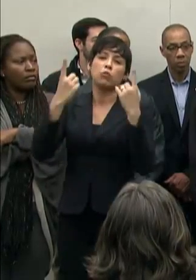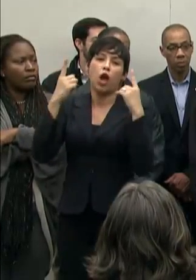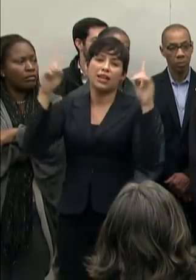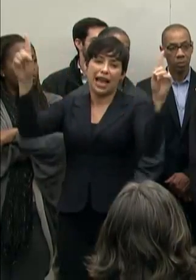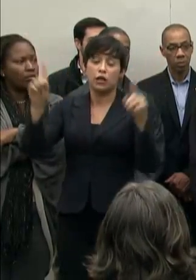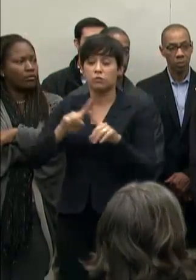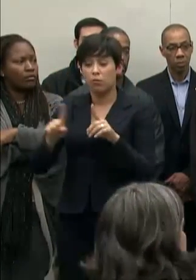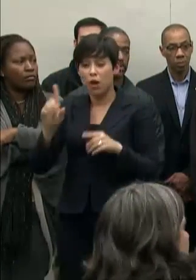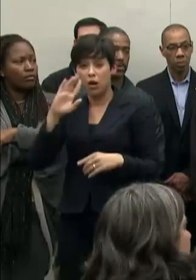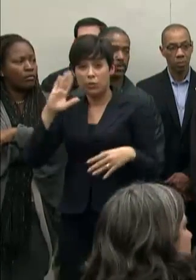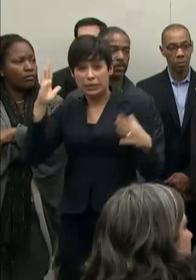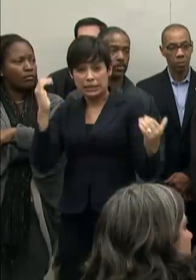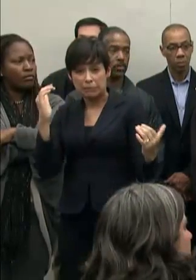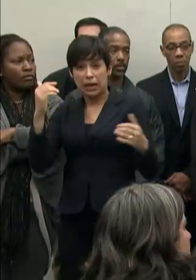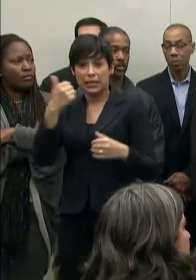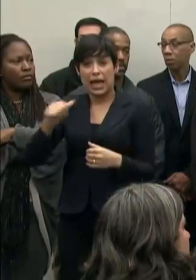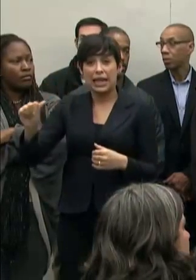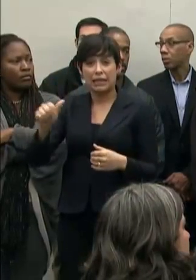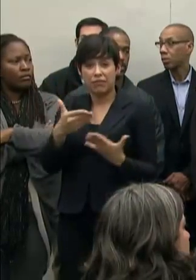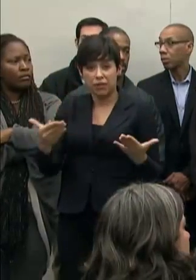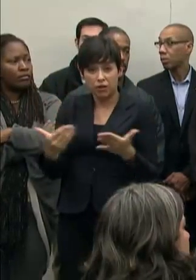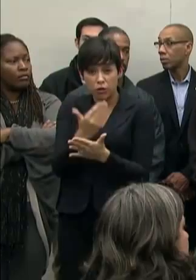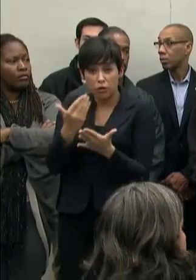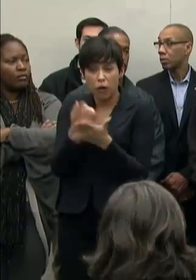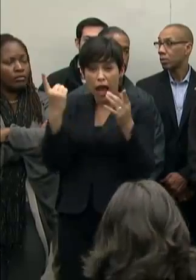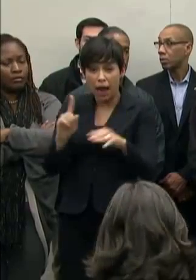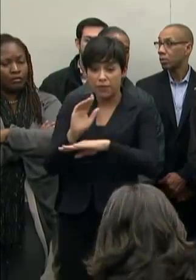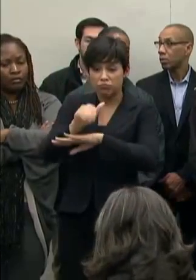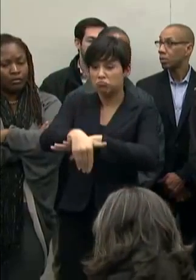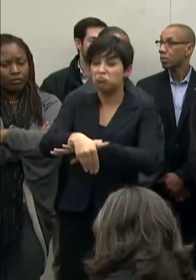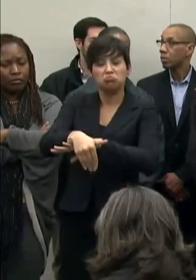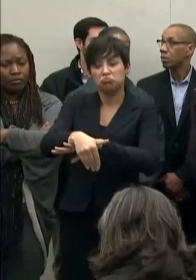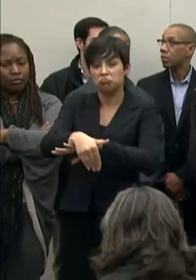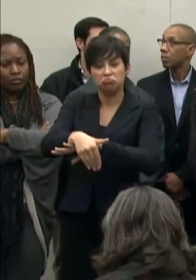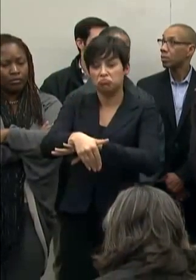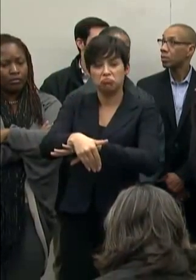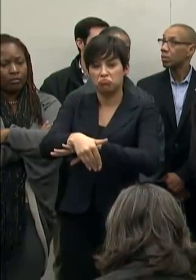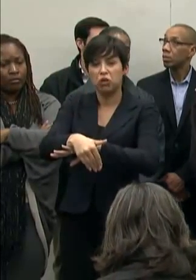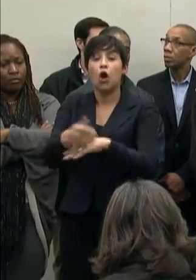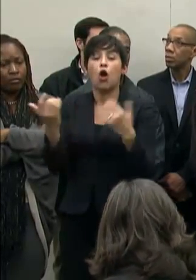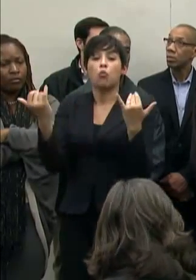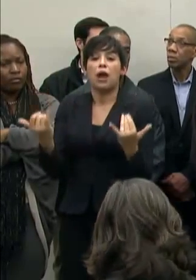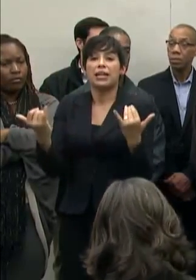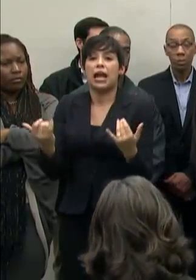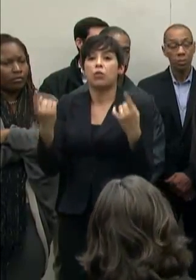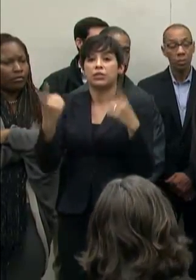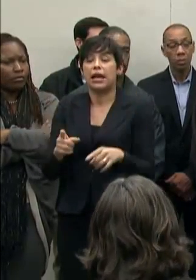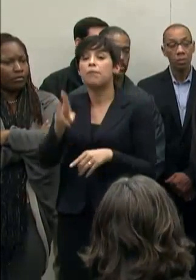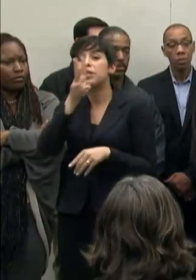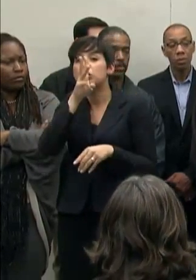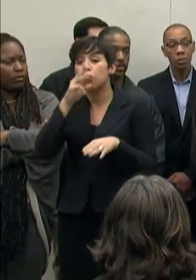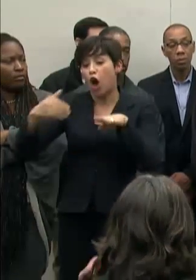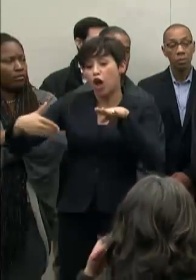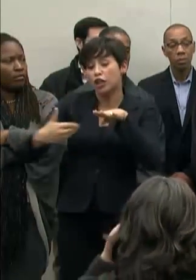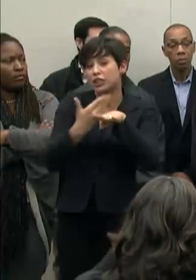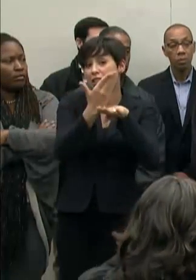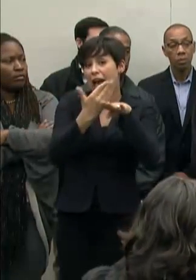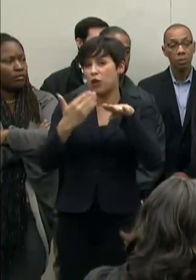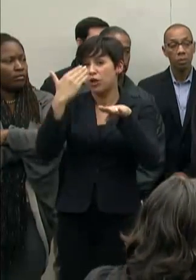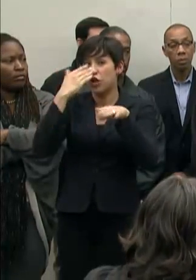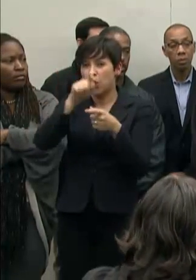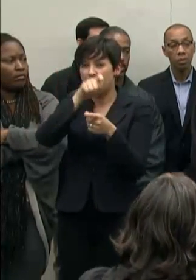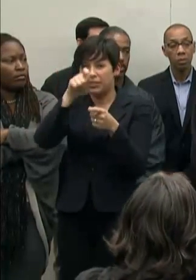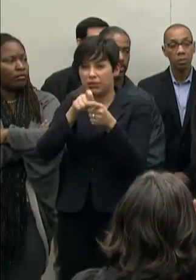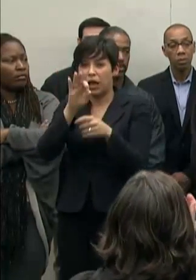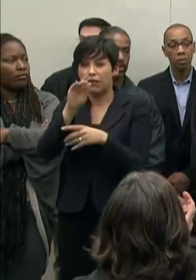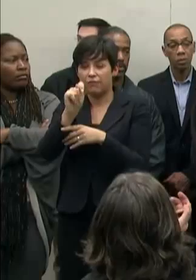we don't anticipate anything new happening. The surges are pretty much fixed into the tide tables, and they'll happen